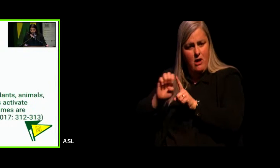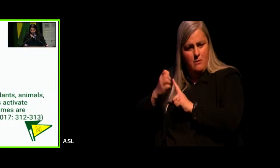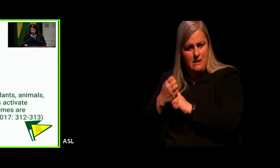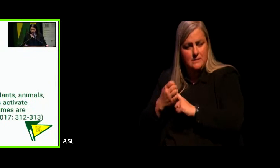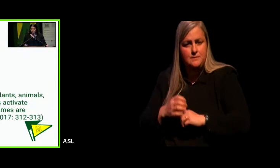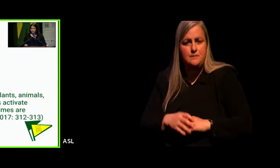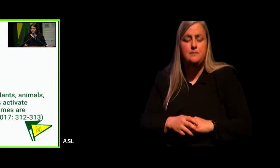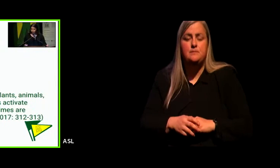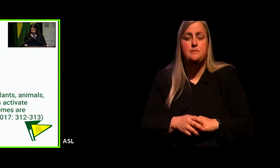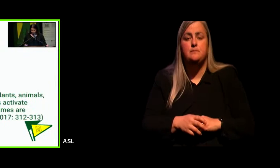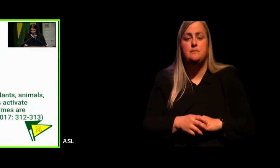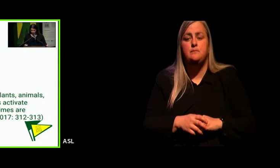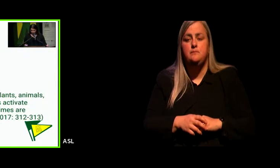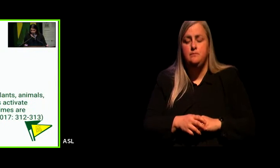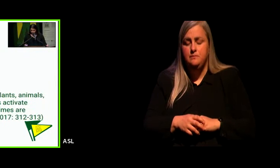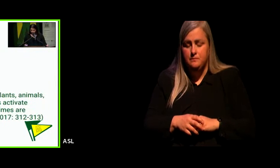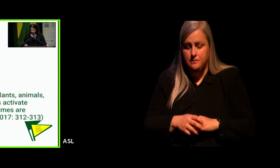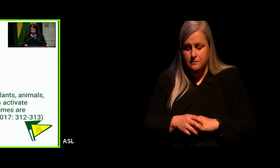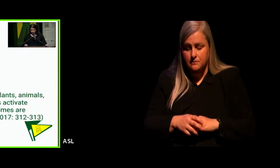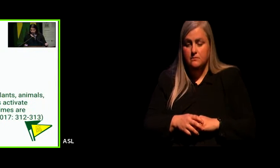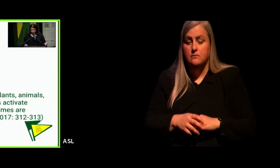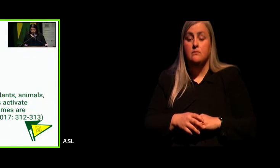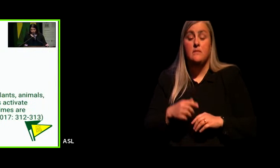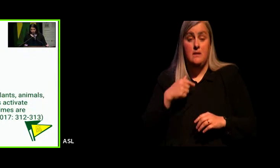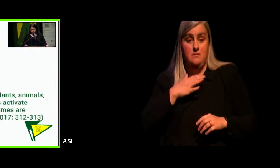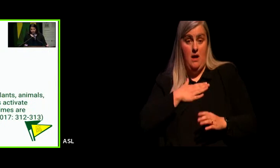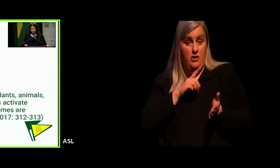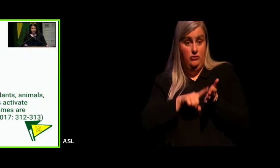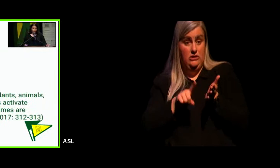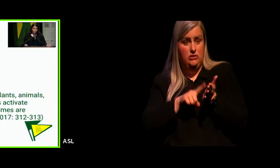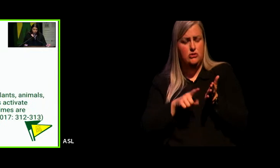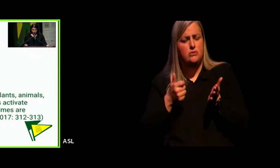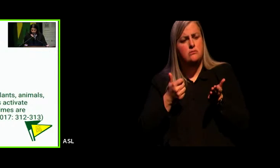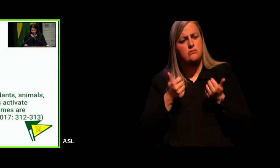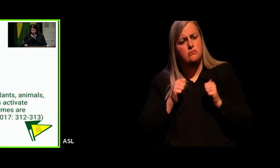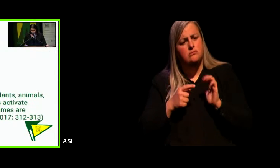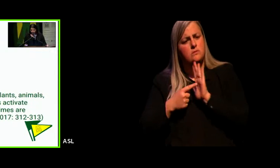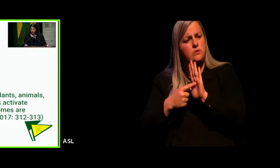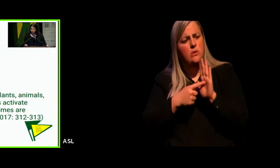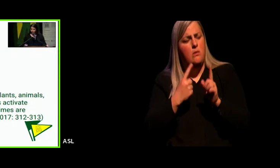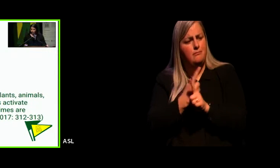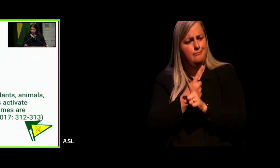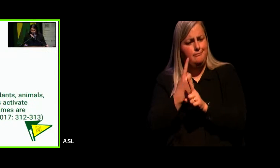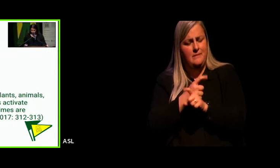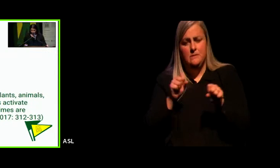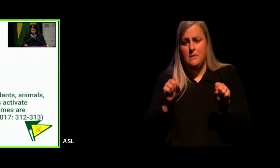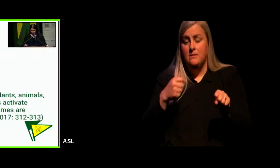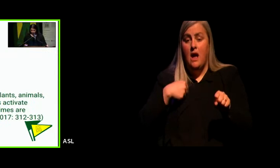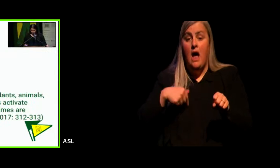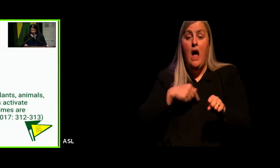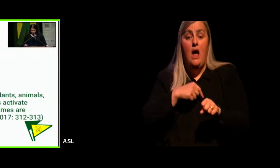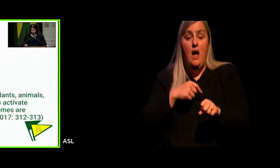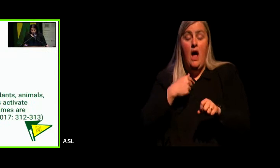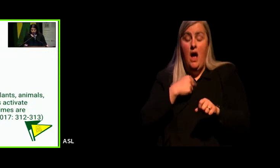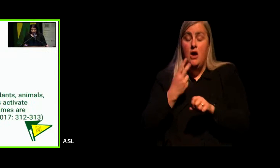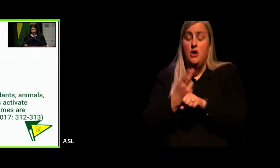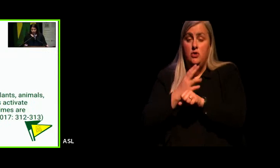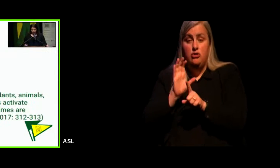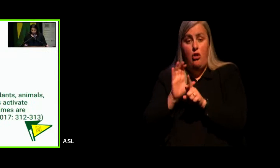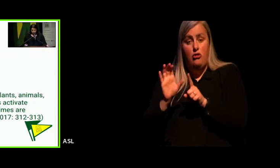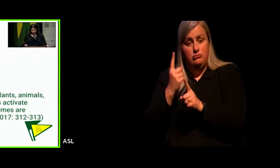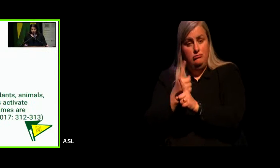represent this as accurately as possible, in my research, I use a more culturally appropriate and relevant framework to